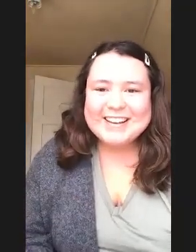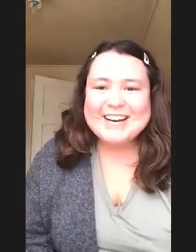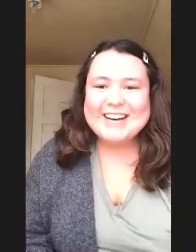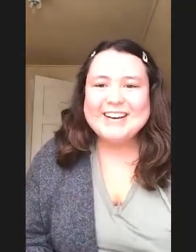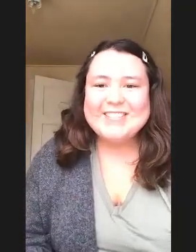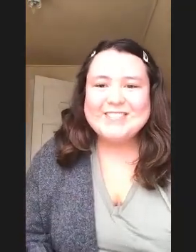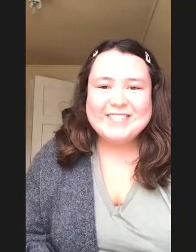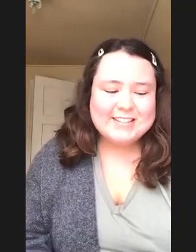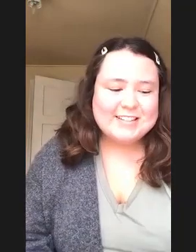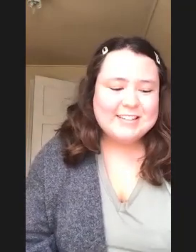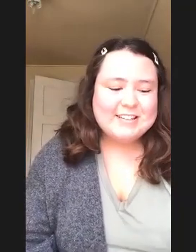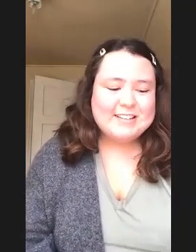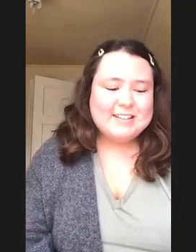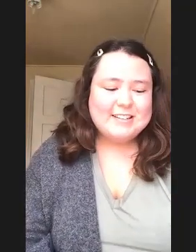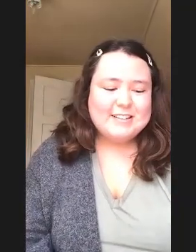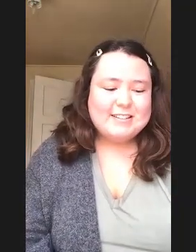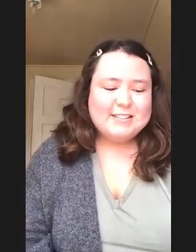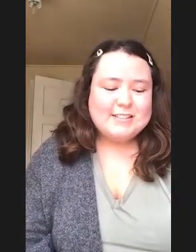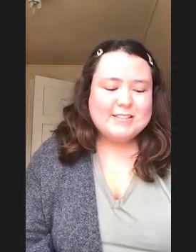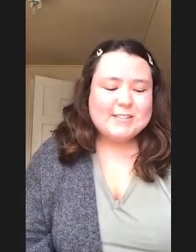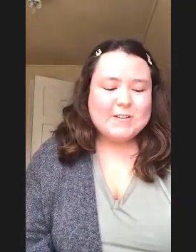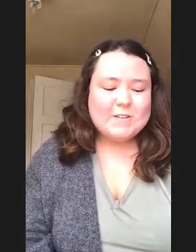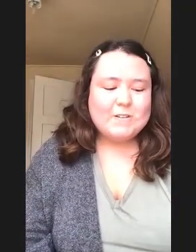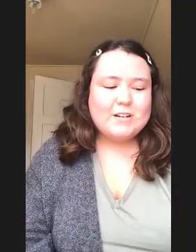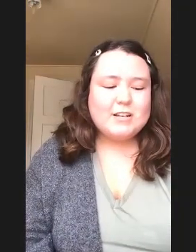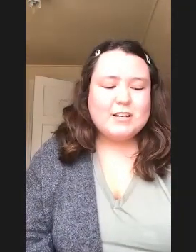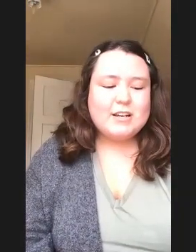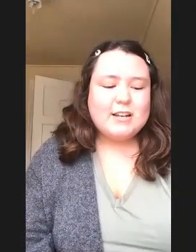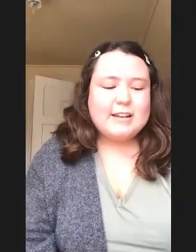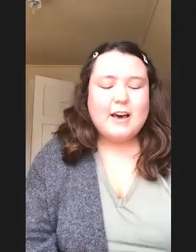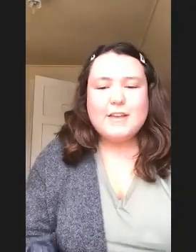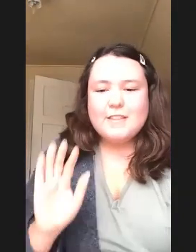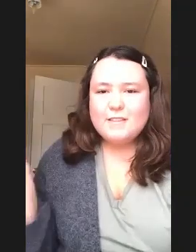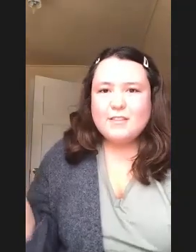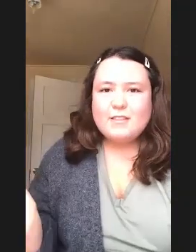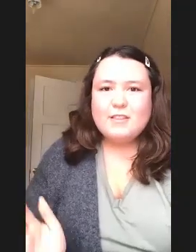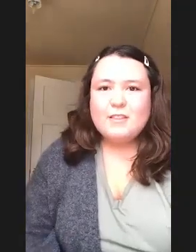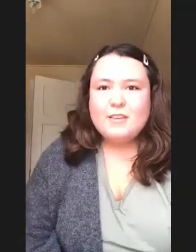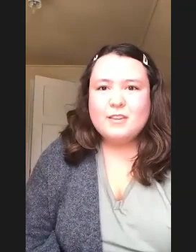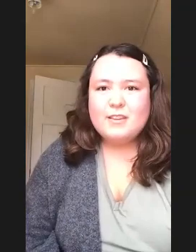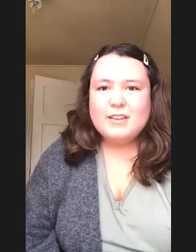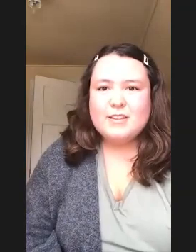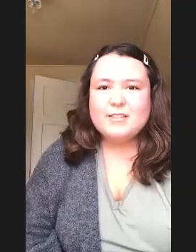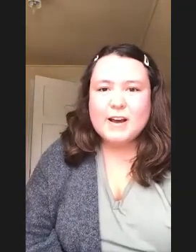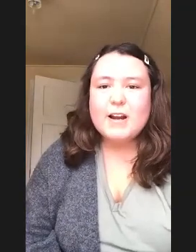So now that it's hard,